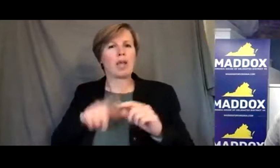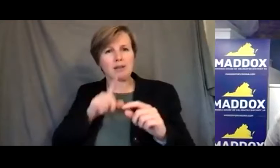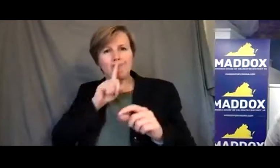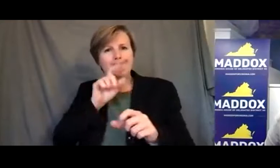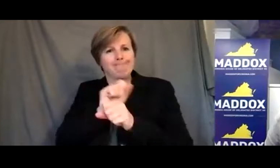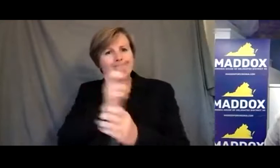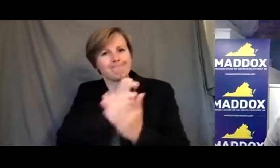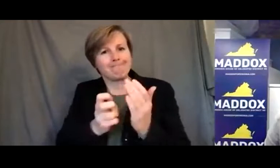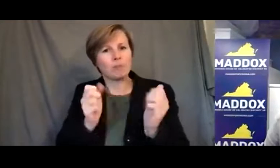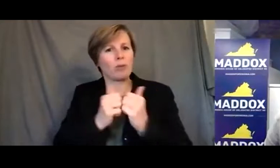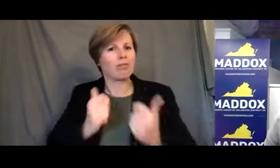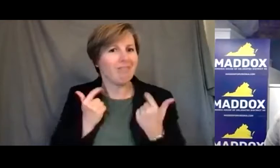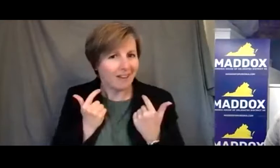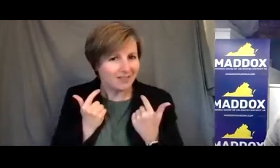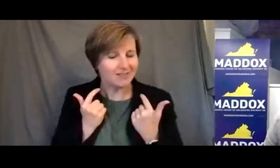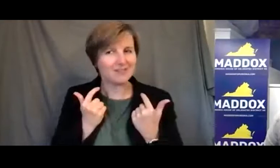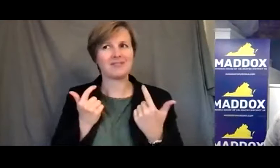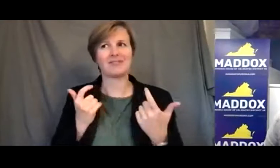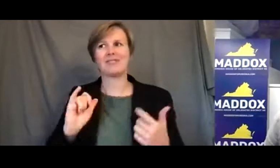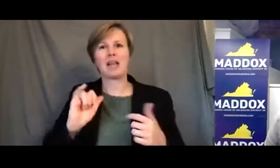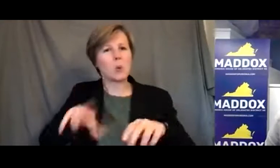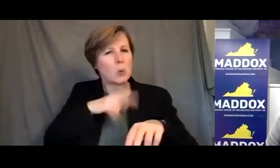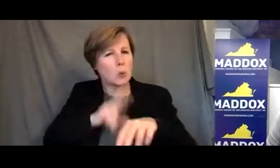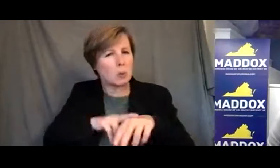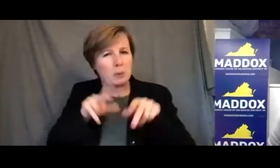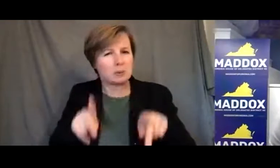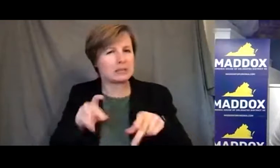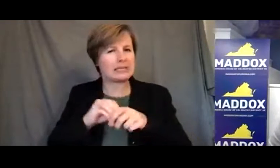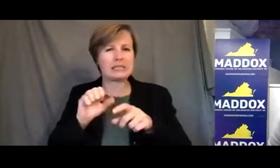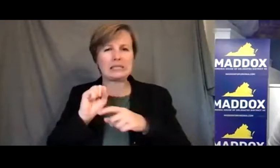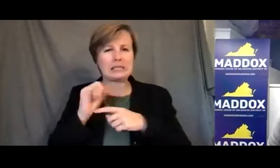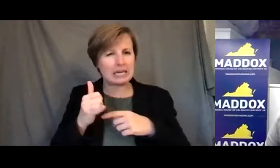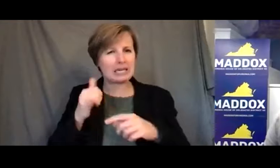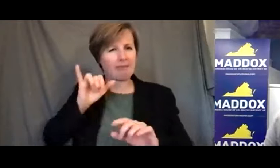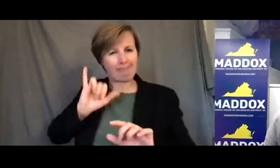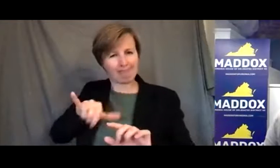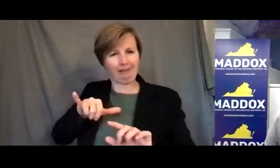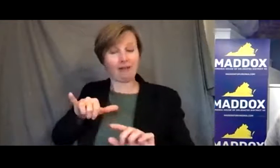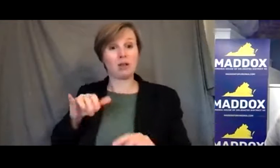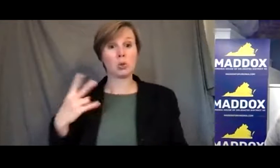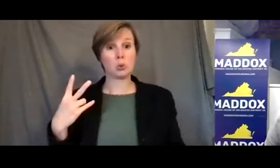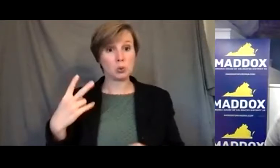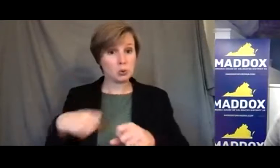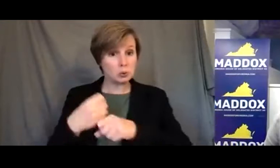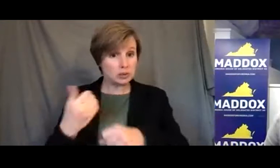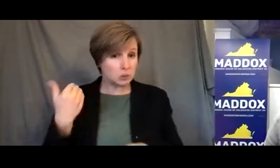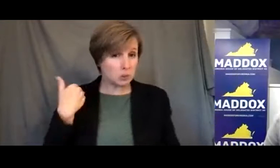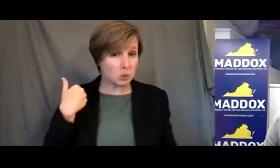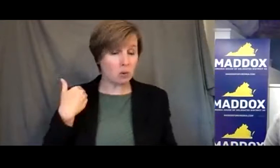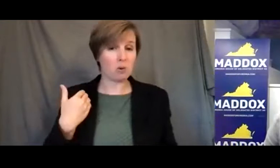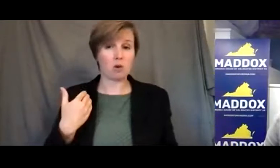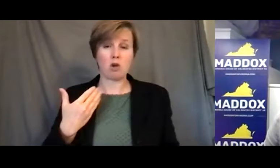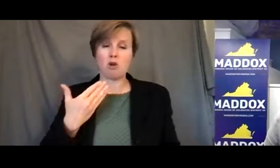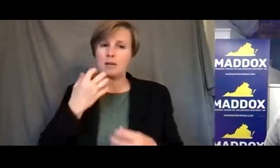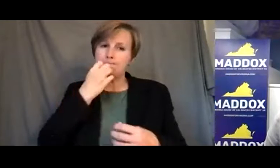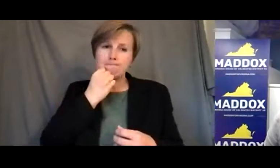you from participating as a normal participant in society. And 2 years ago, a very dear